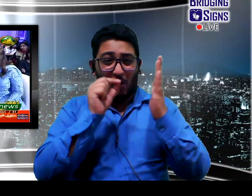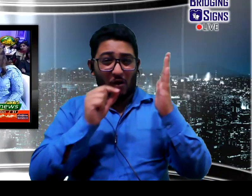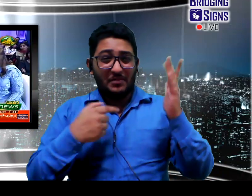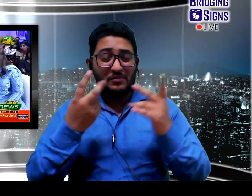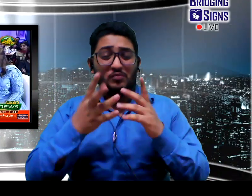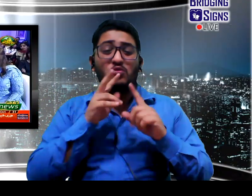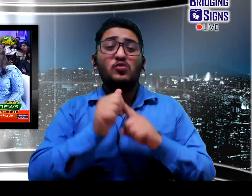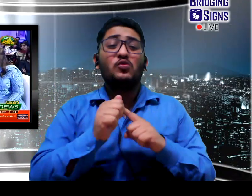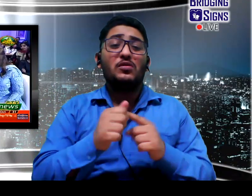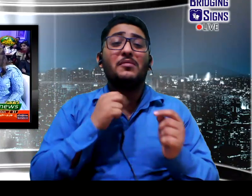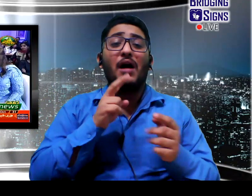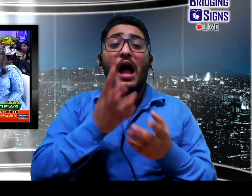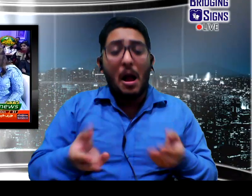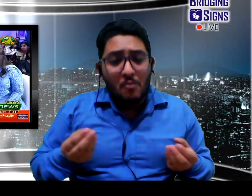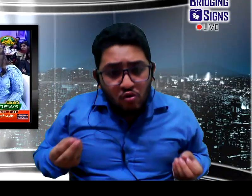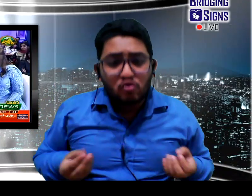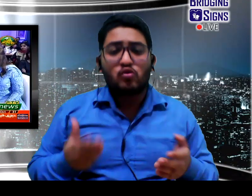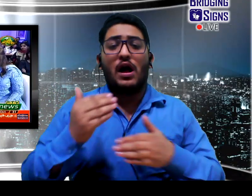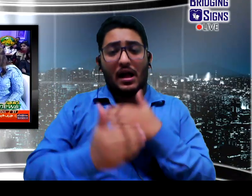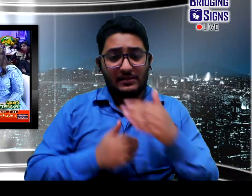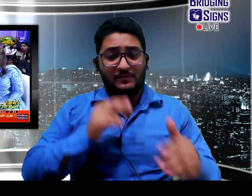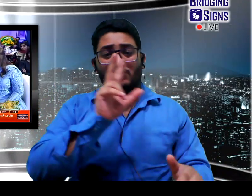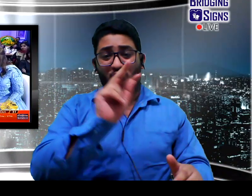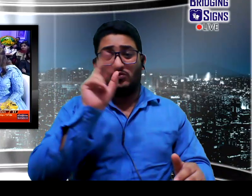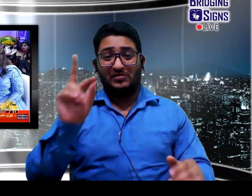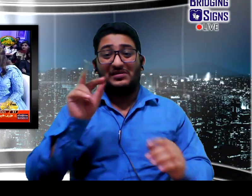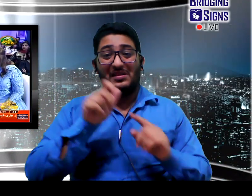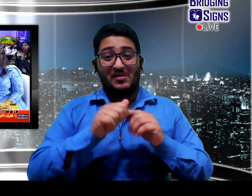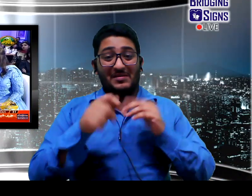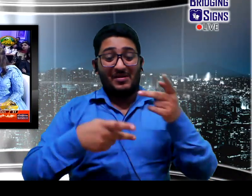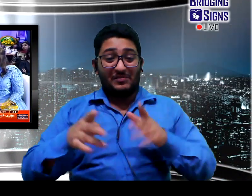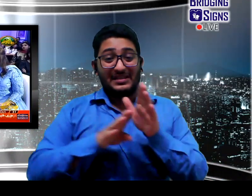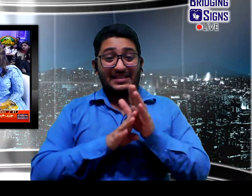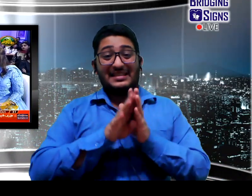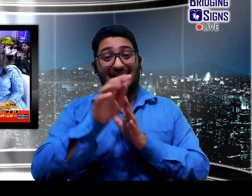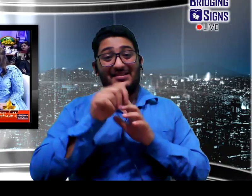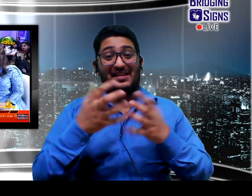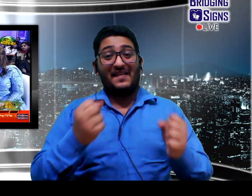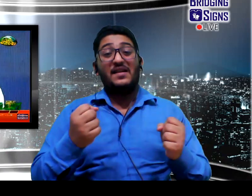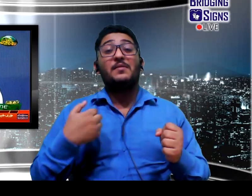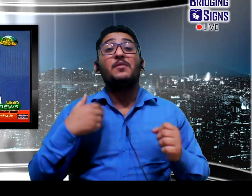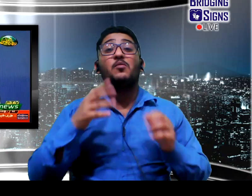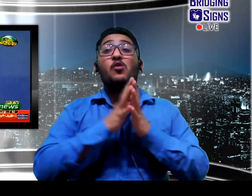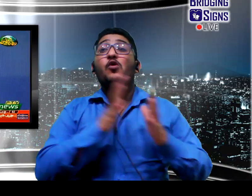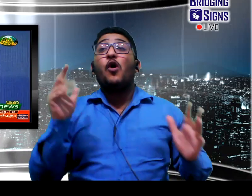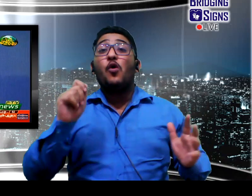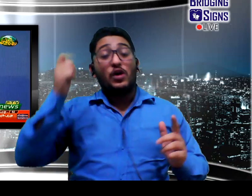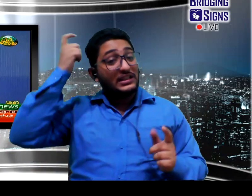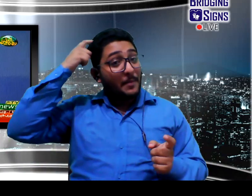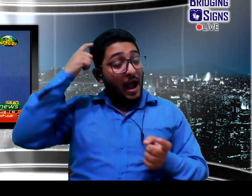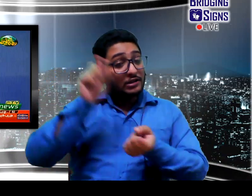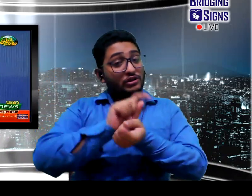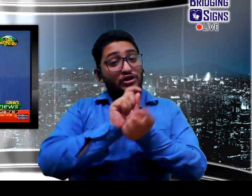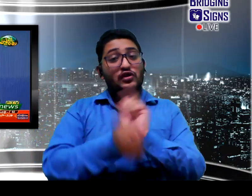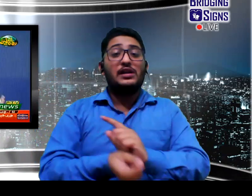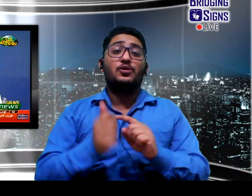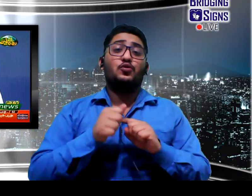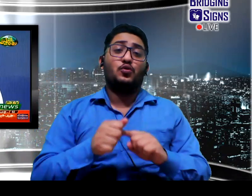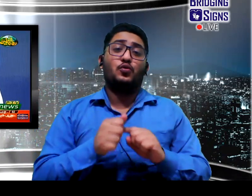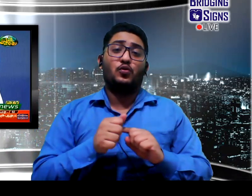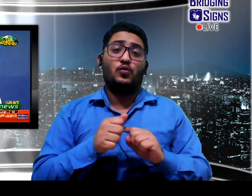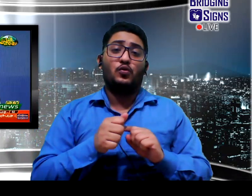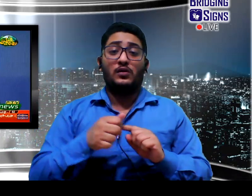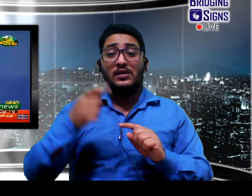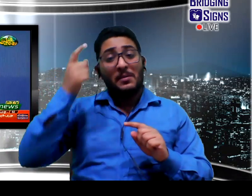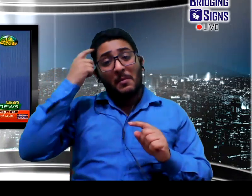up, it's the beginning. What we must start off with is a different mindset, that making money is